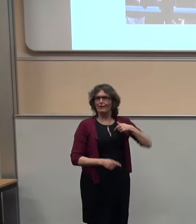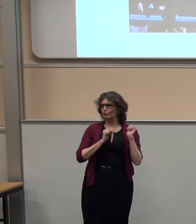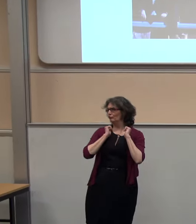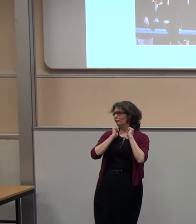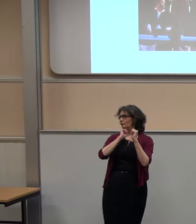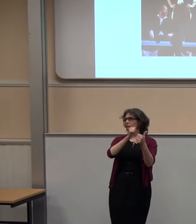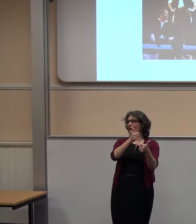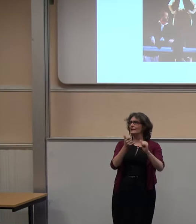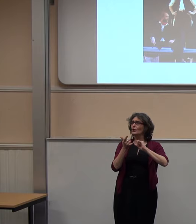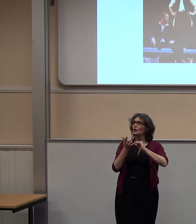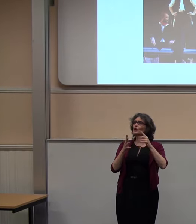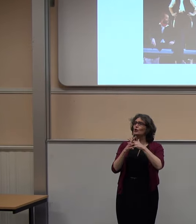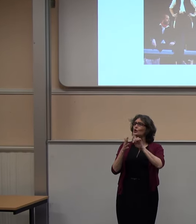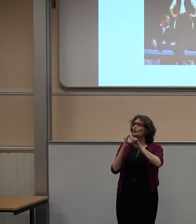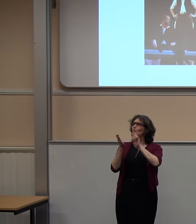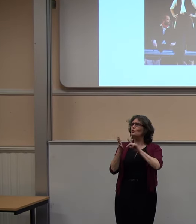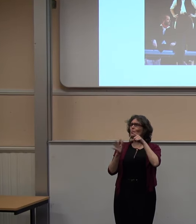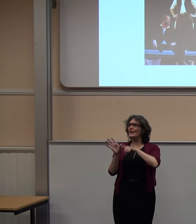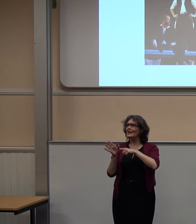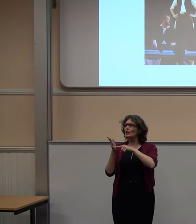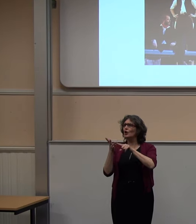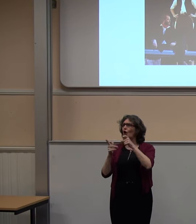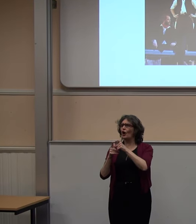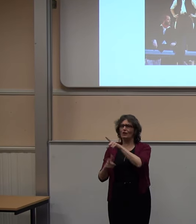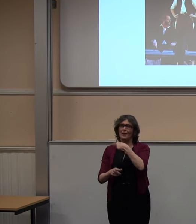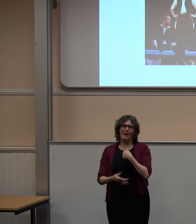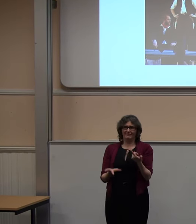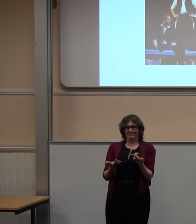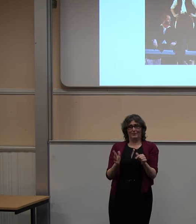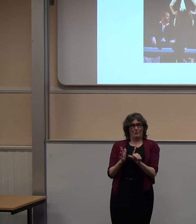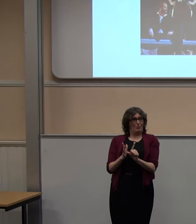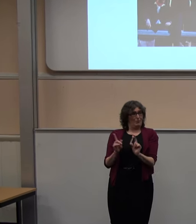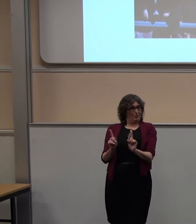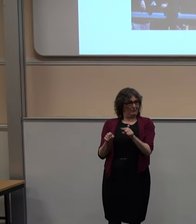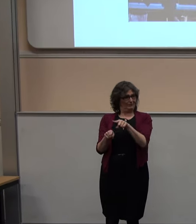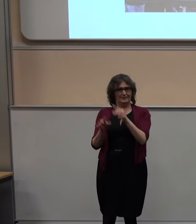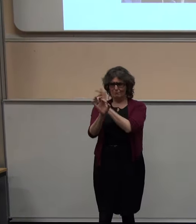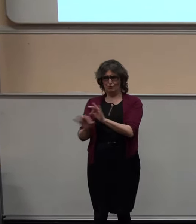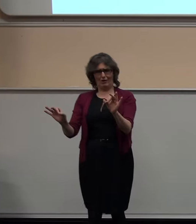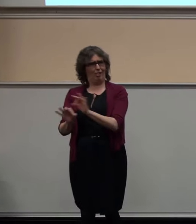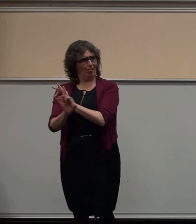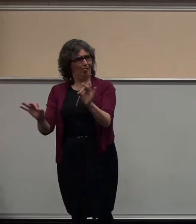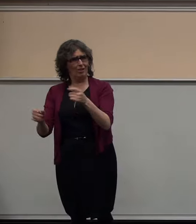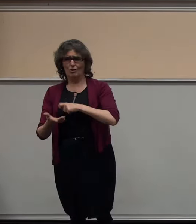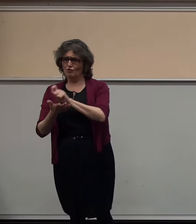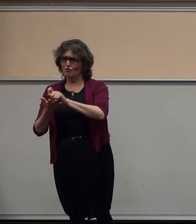written by hearing people for hearing people. There are no deaf people in it. There's nothing about deaf people in it. So its relevance for deaf